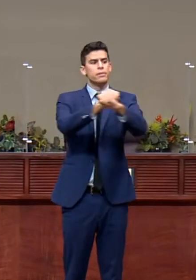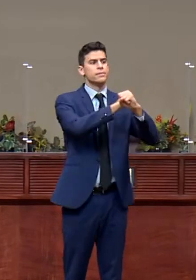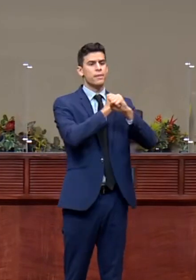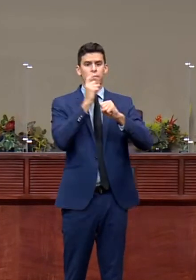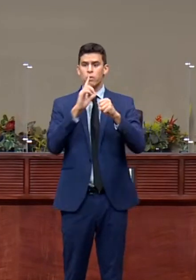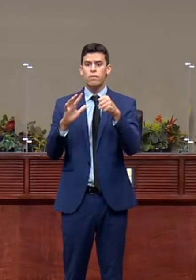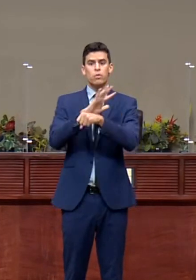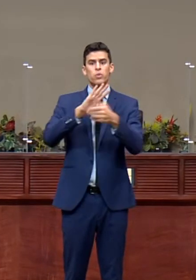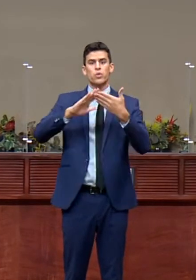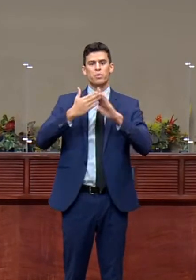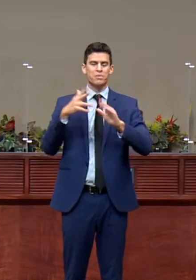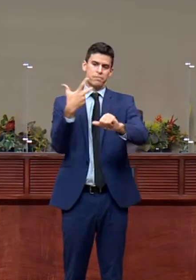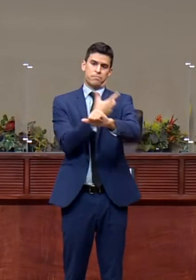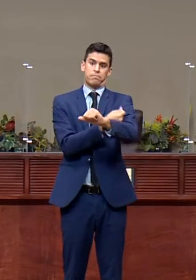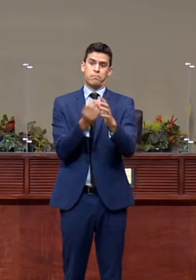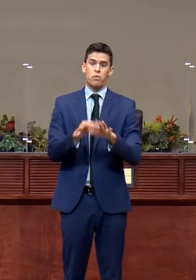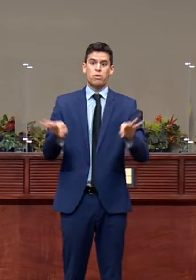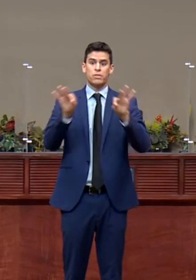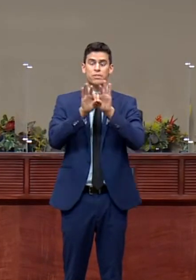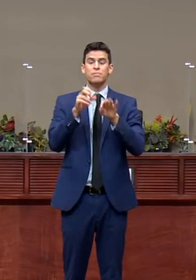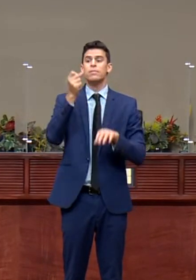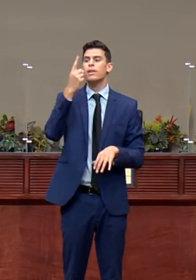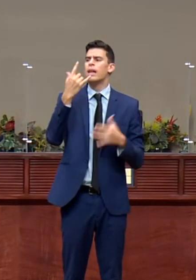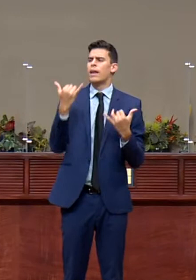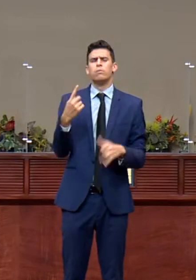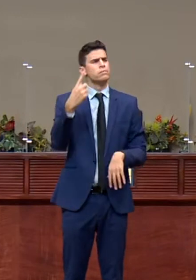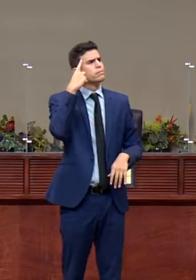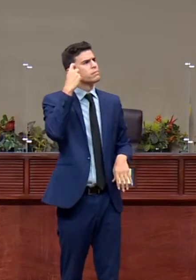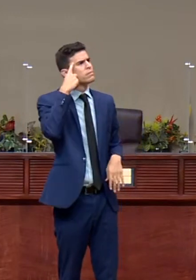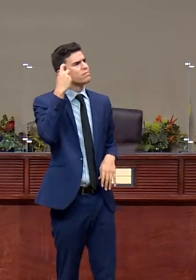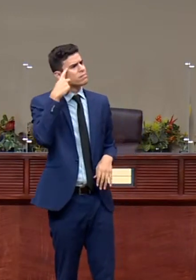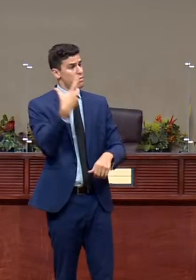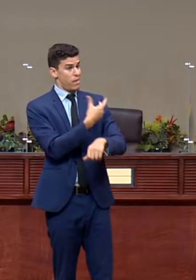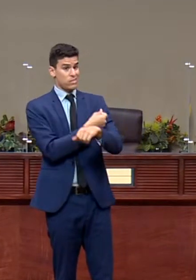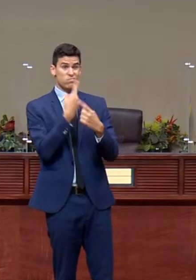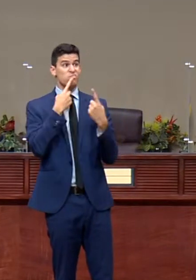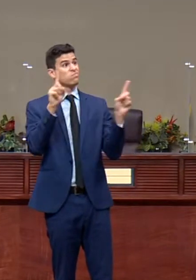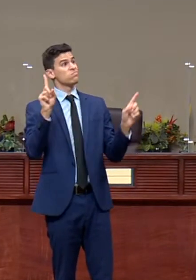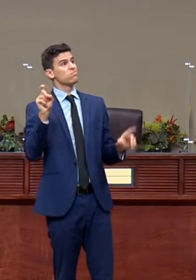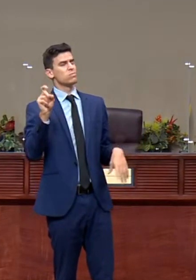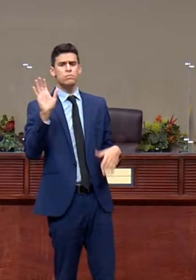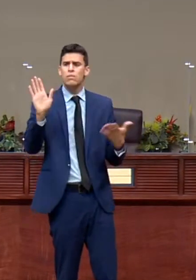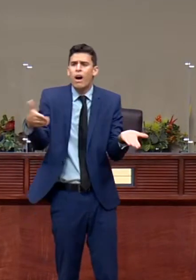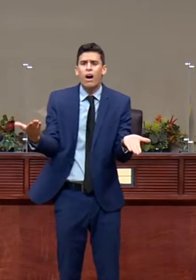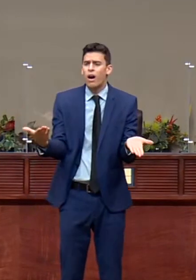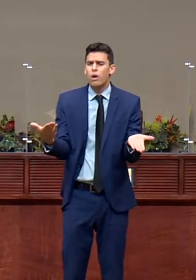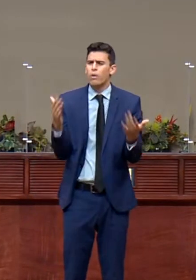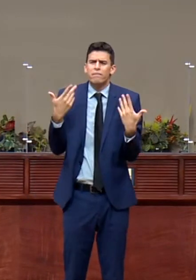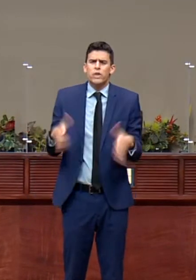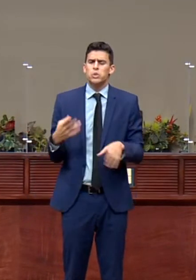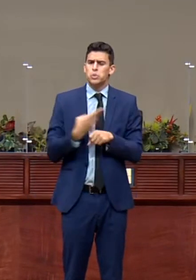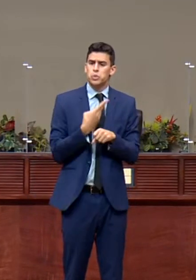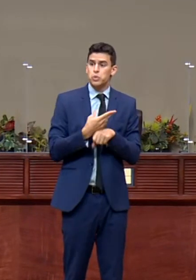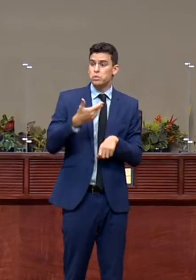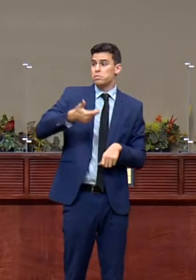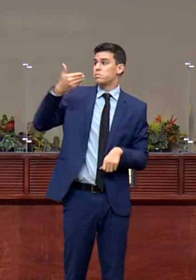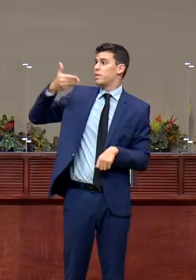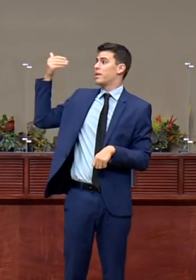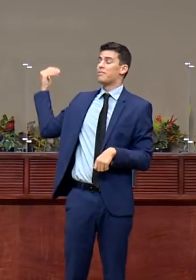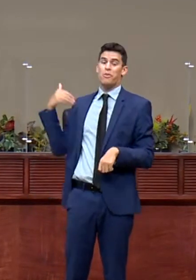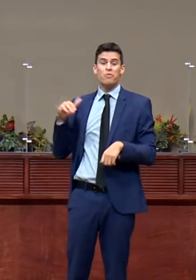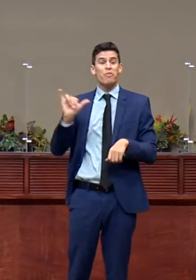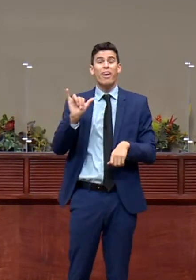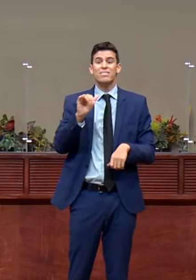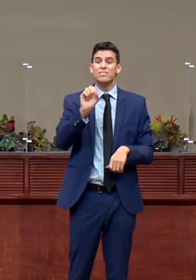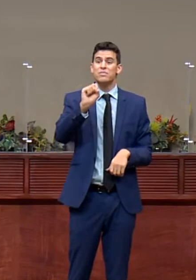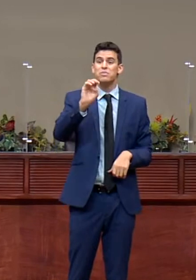are vaccines? We know this. We used vaccines to eliminate smallpox. Vaccines have